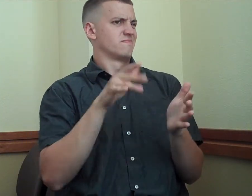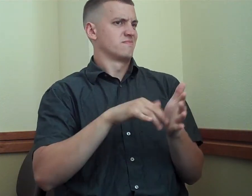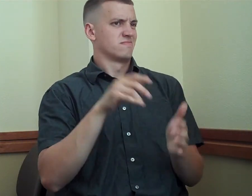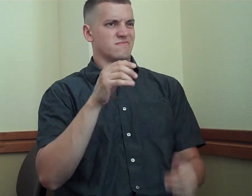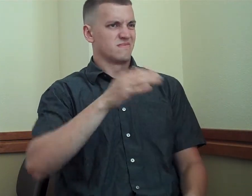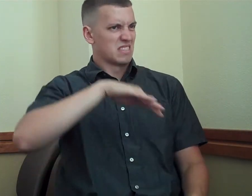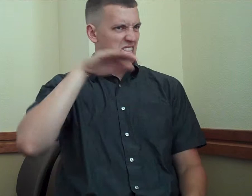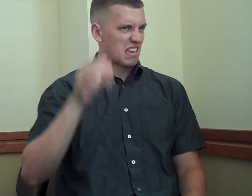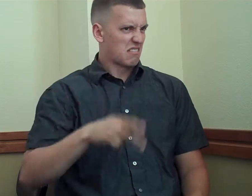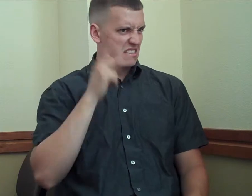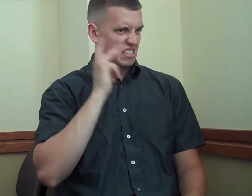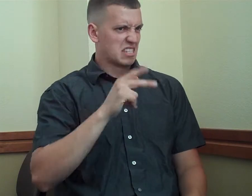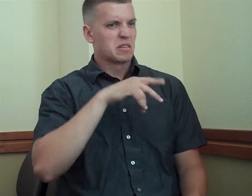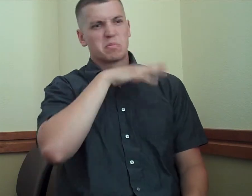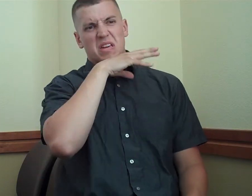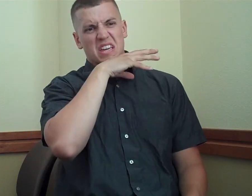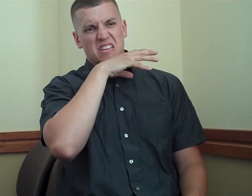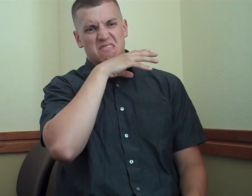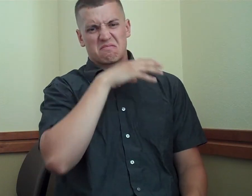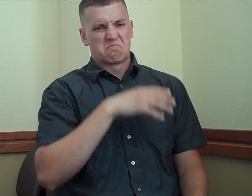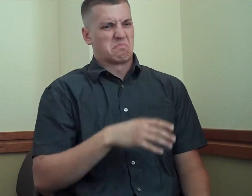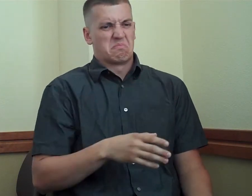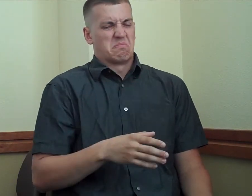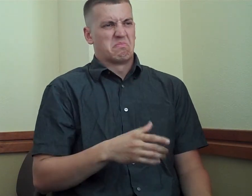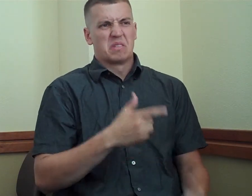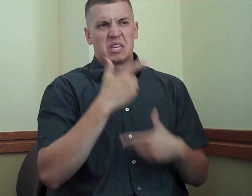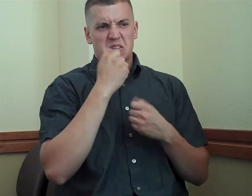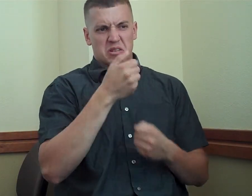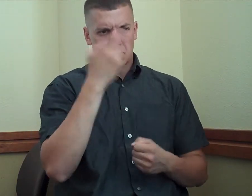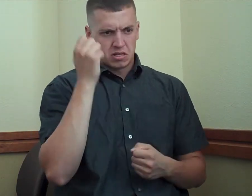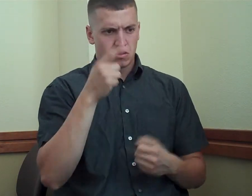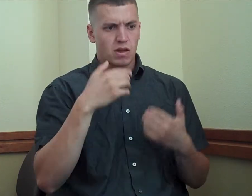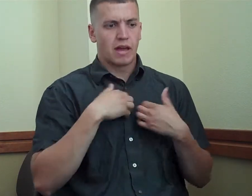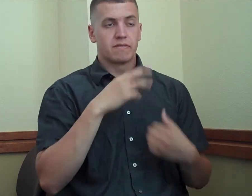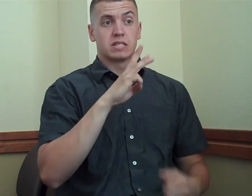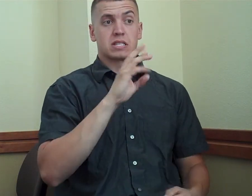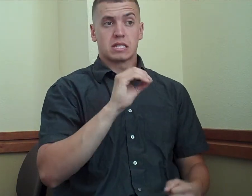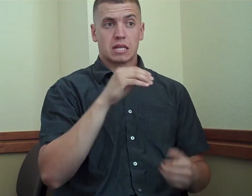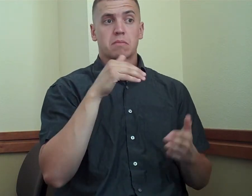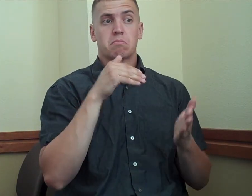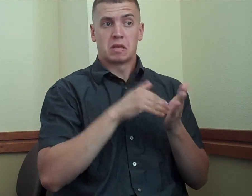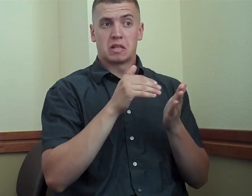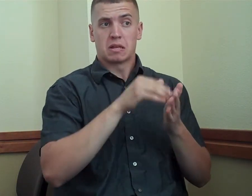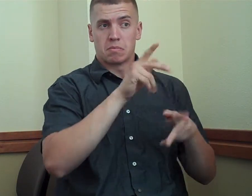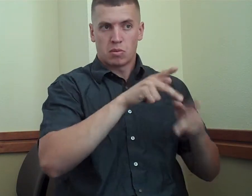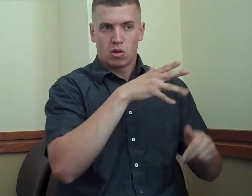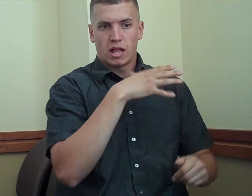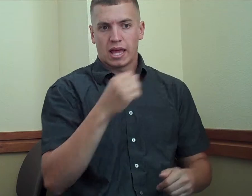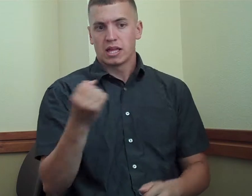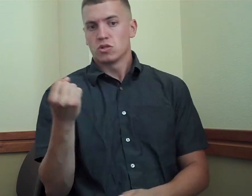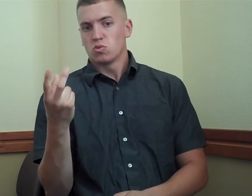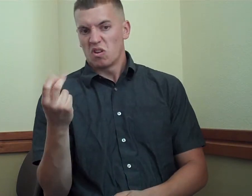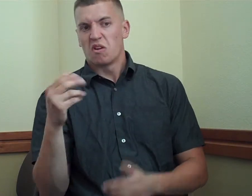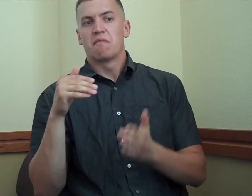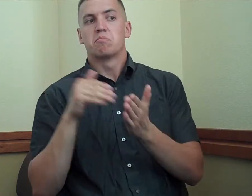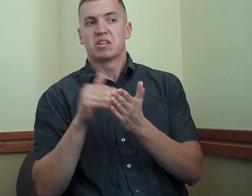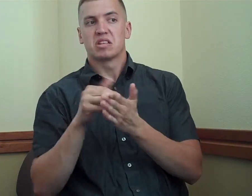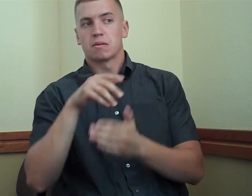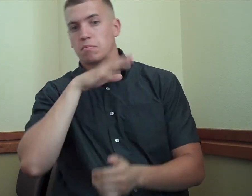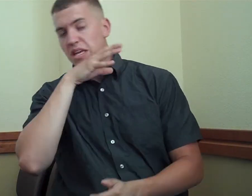pigs. And, well, of course the Dutch can't eat all these pigs. They eat about 1/3, and the rest is exported to all kinds of countries in Europe